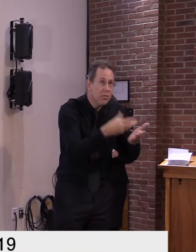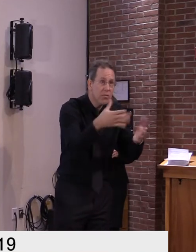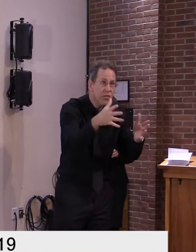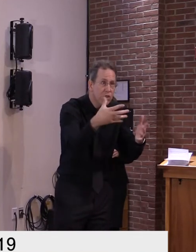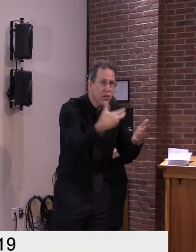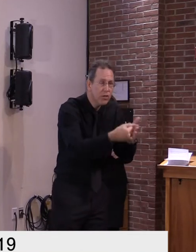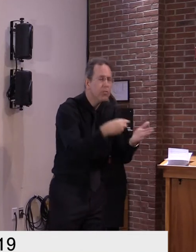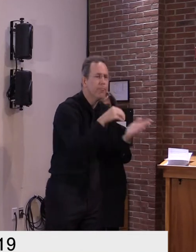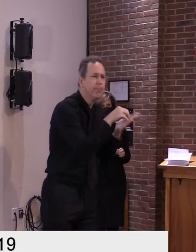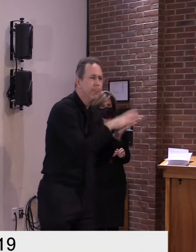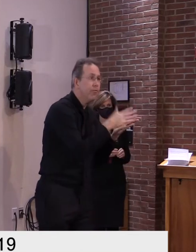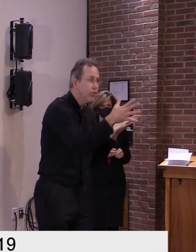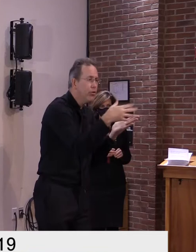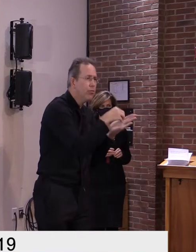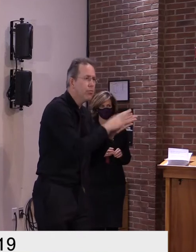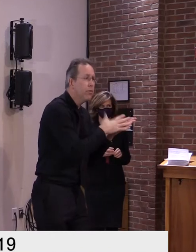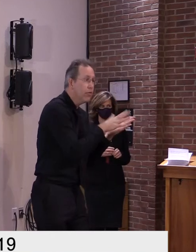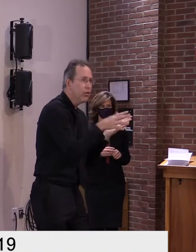population.